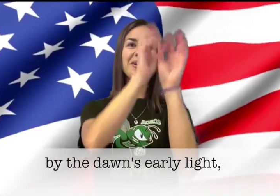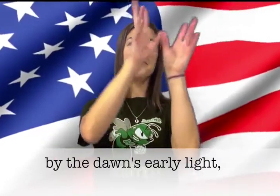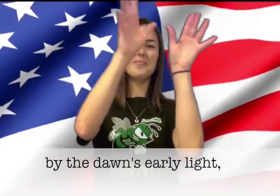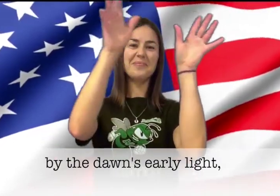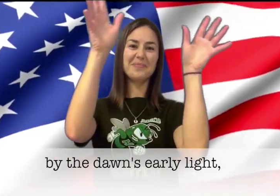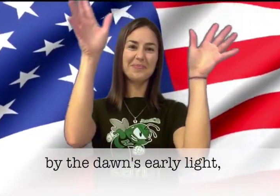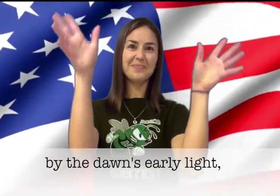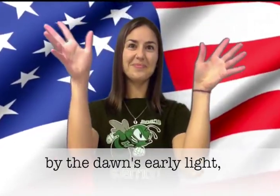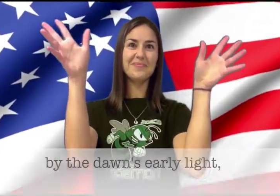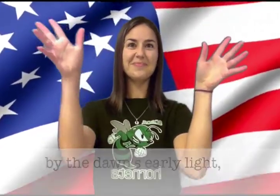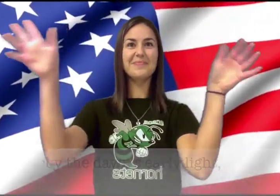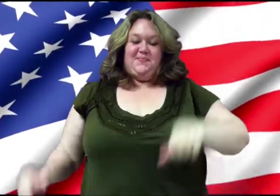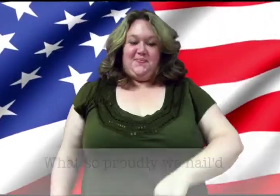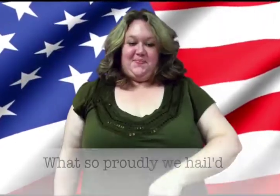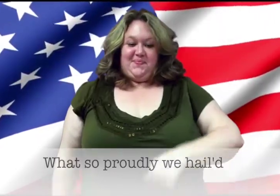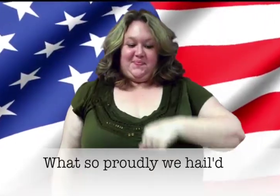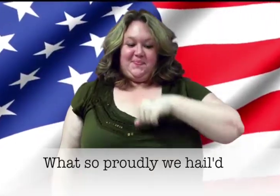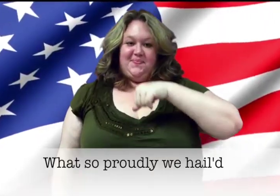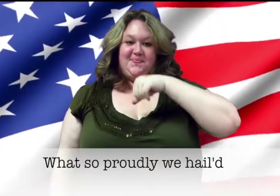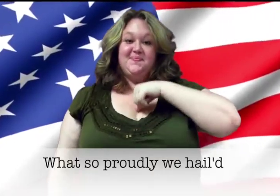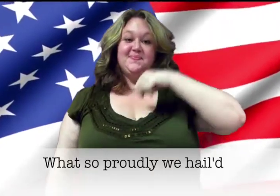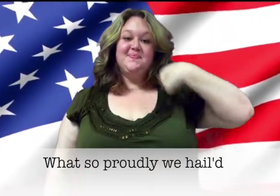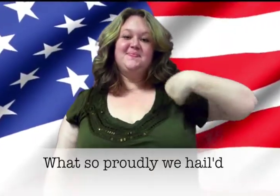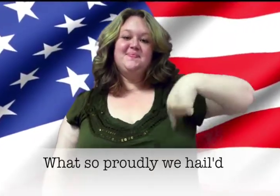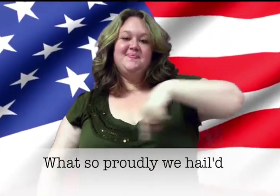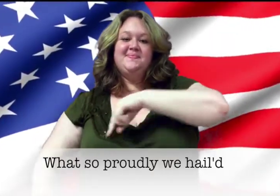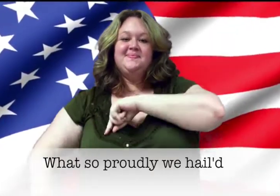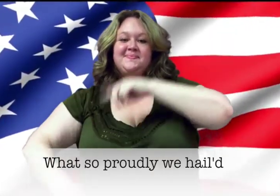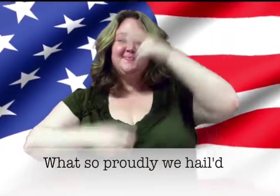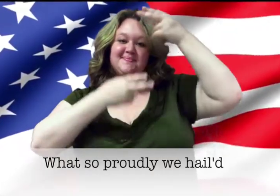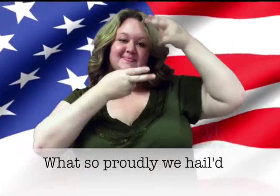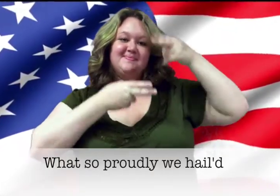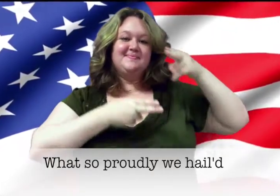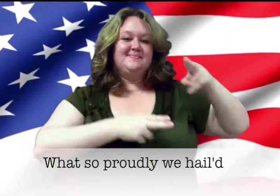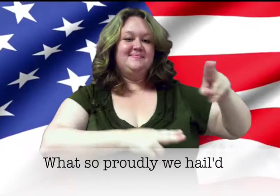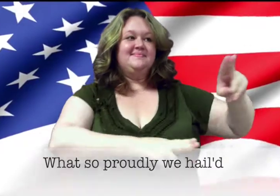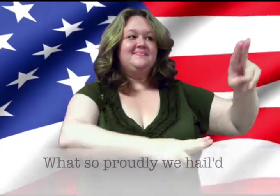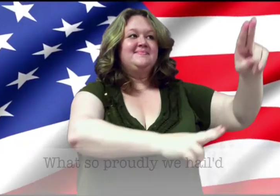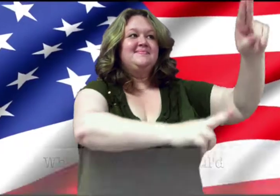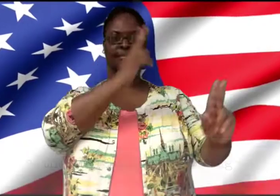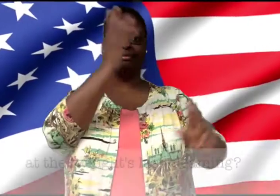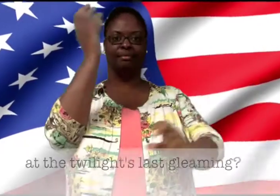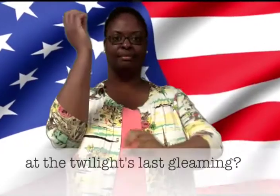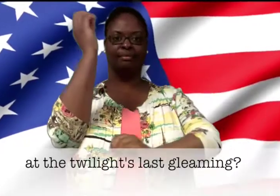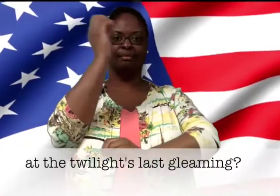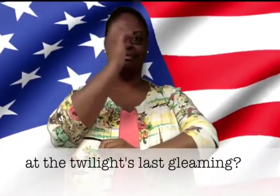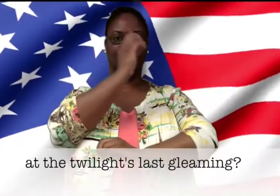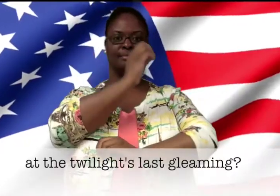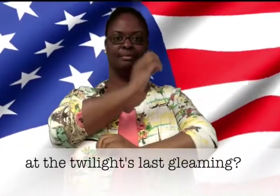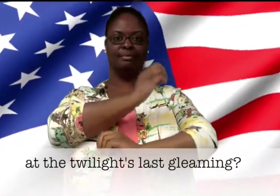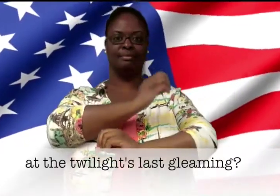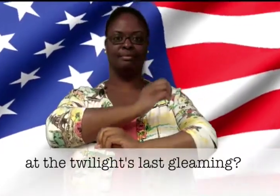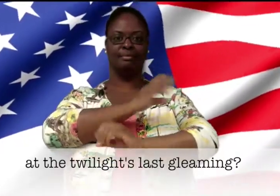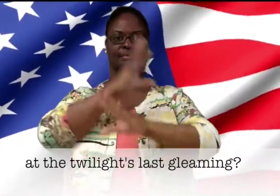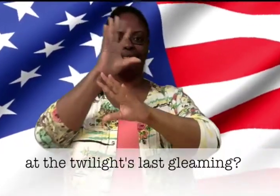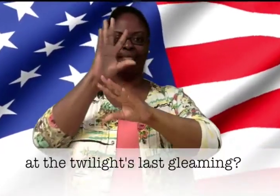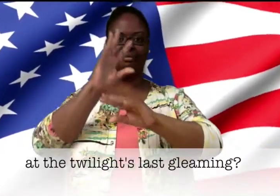light, what so proudly we hailed at the twilight's